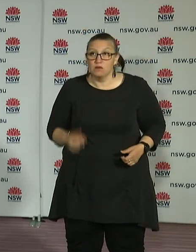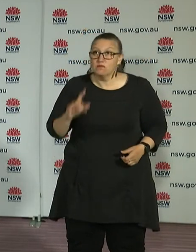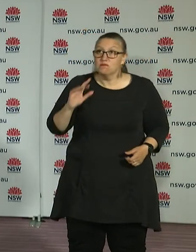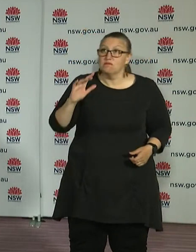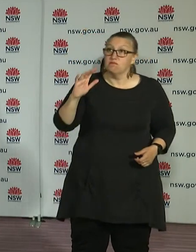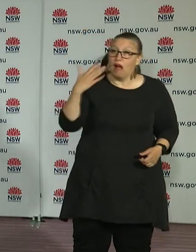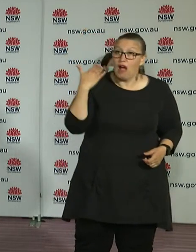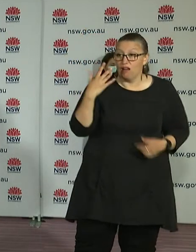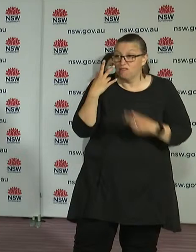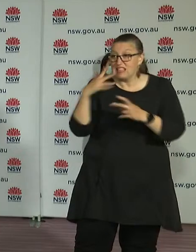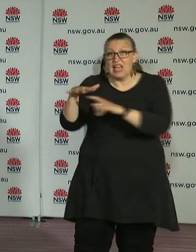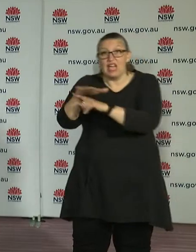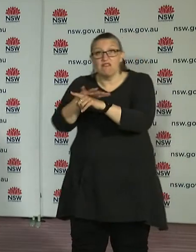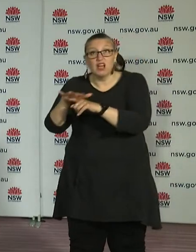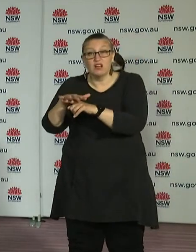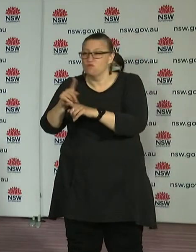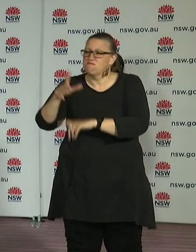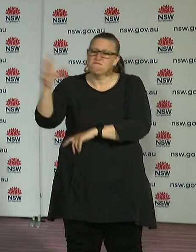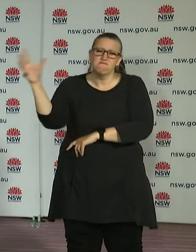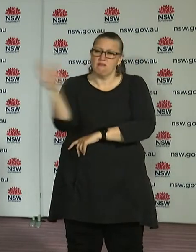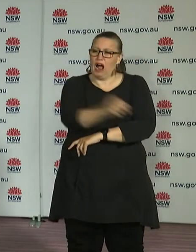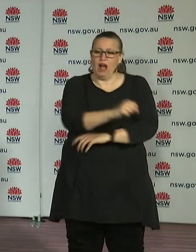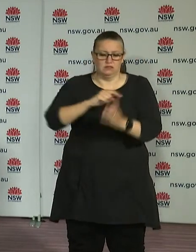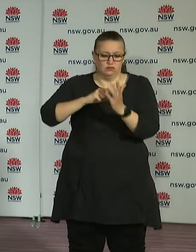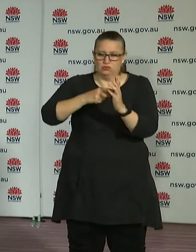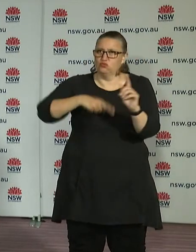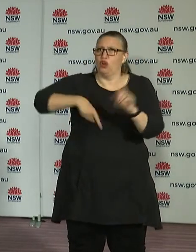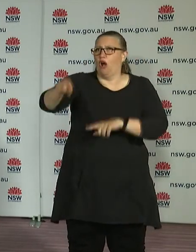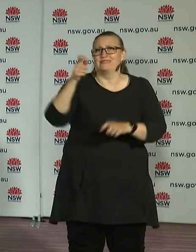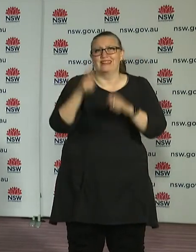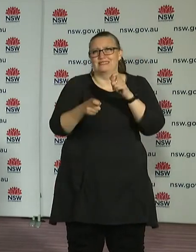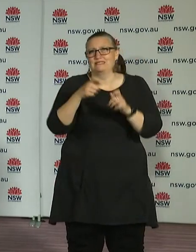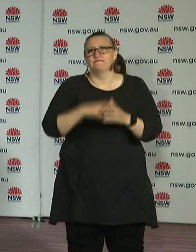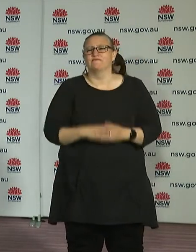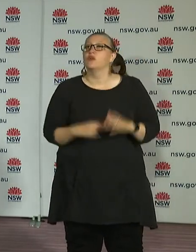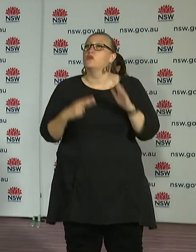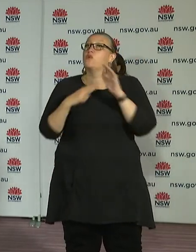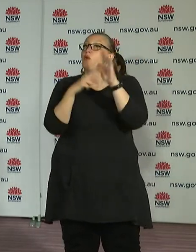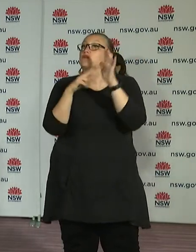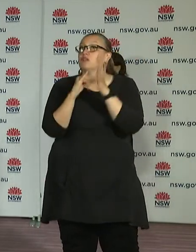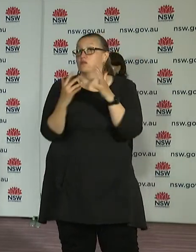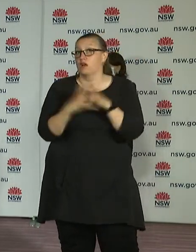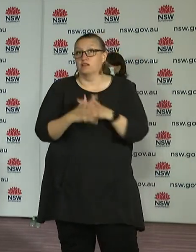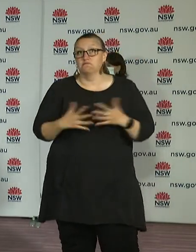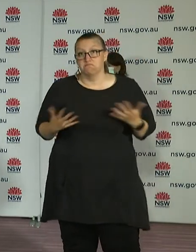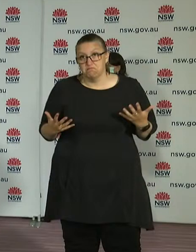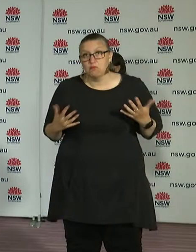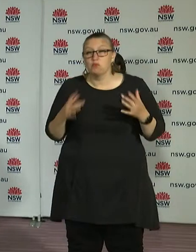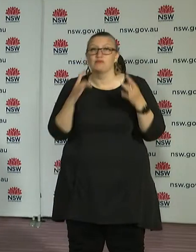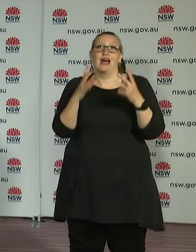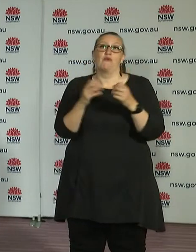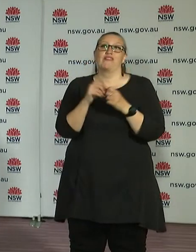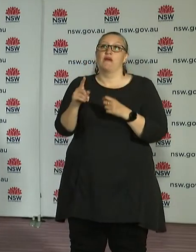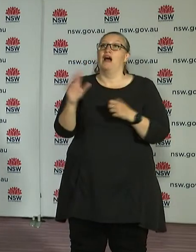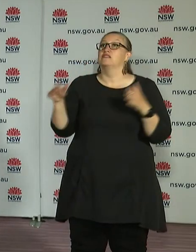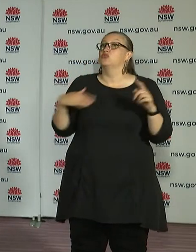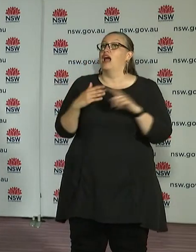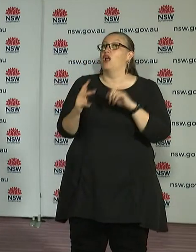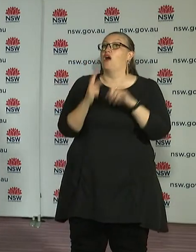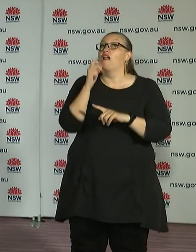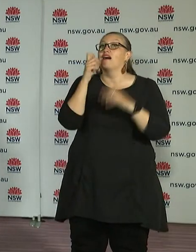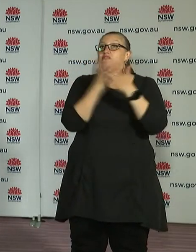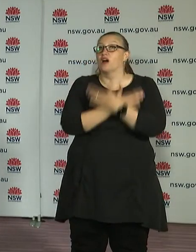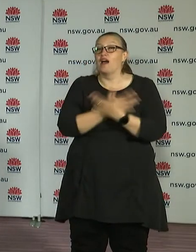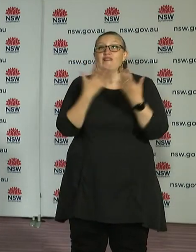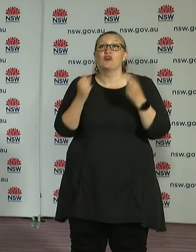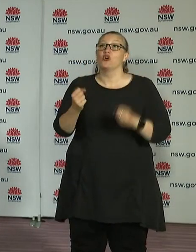just must go and get tested. I'll start with the northern New South Wales. To 8 p.m. last night, we